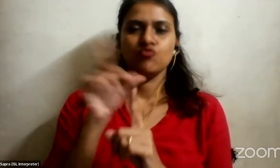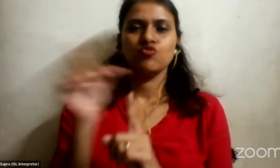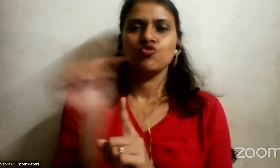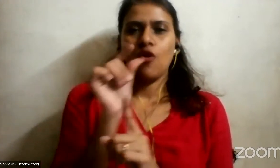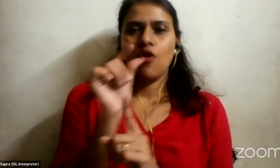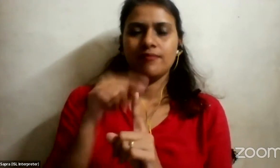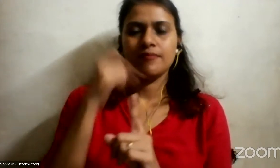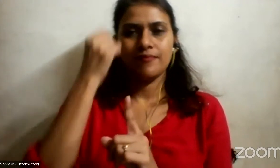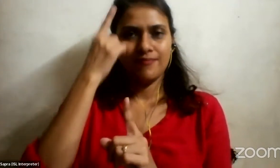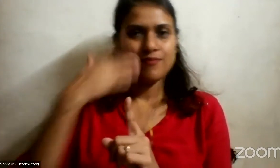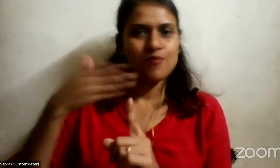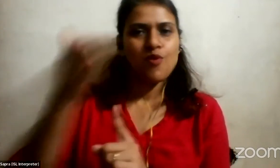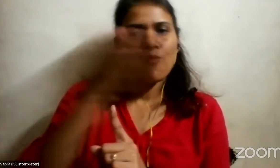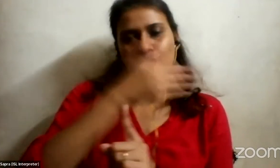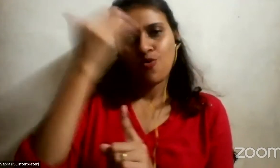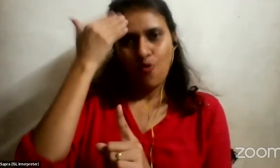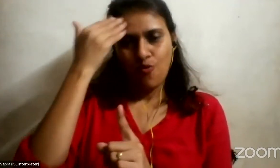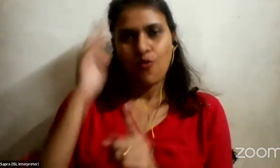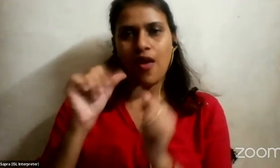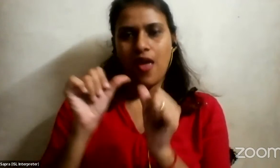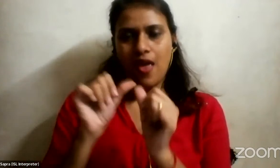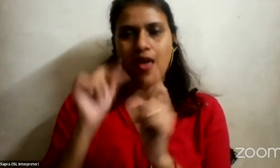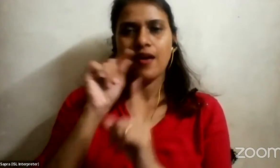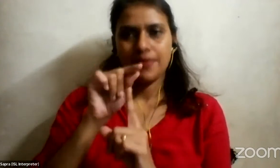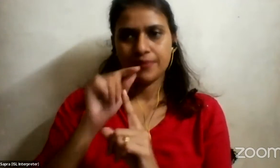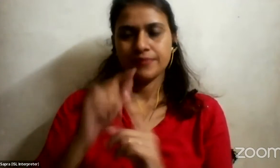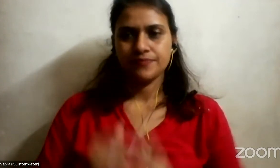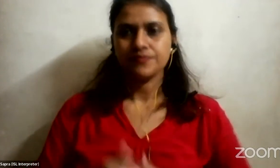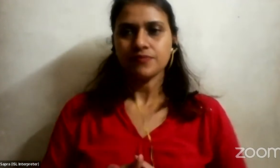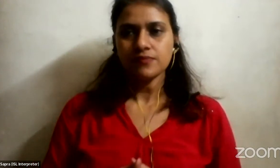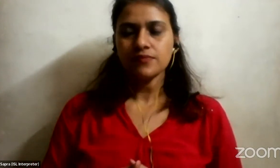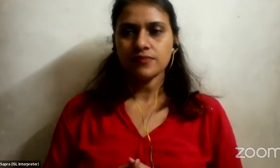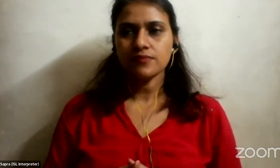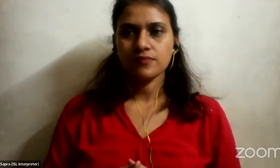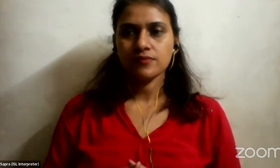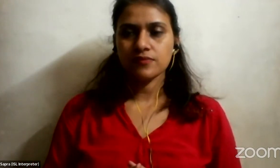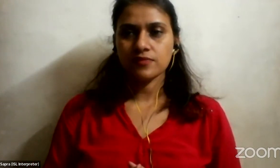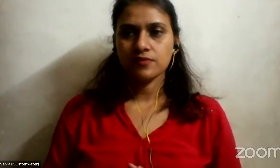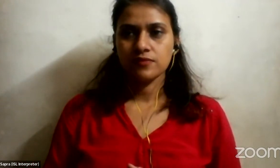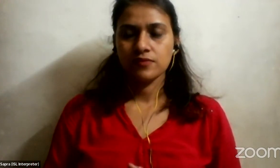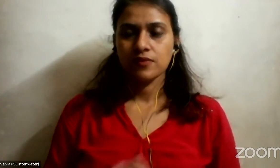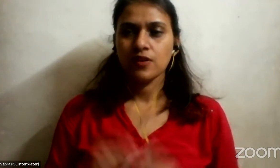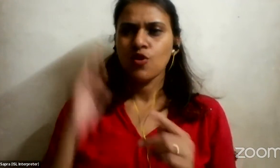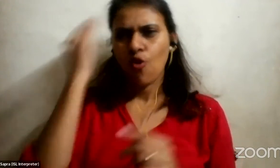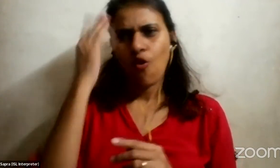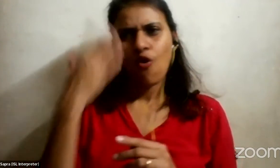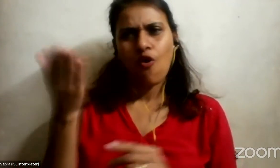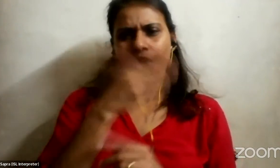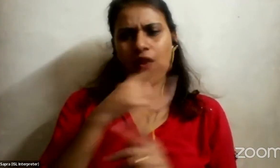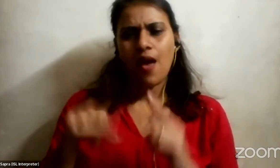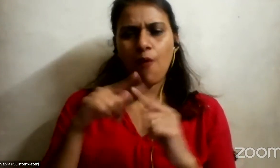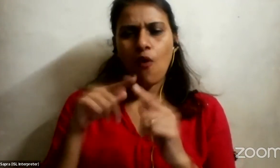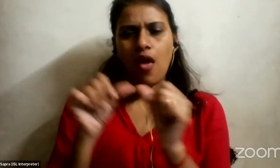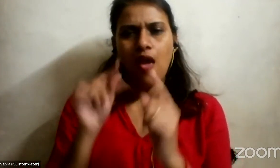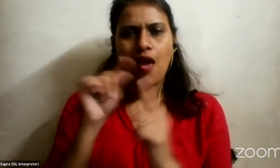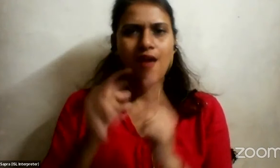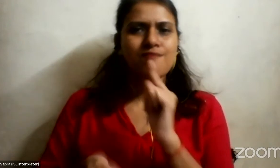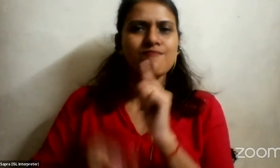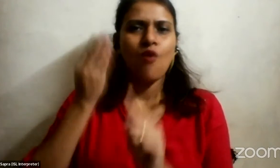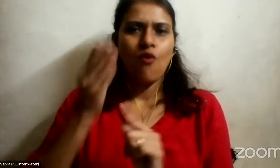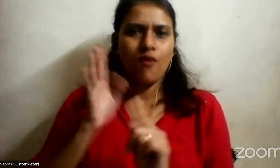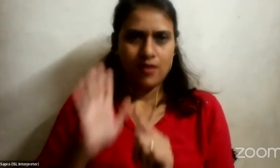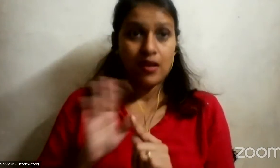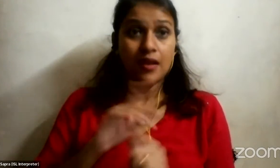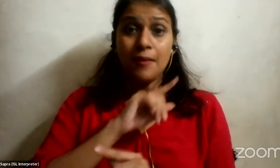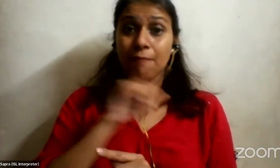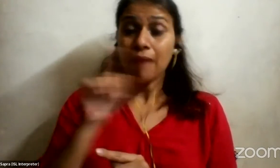to understand for most people, because it's something that they have heard about. But because it's so difficult